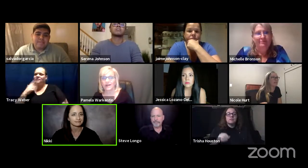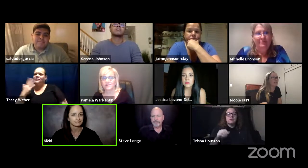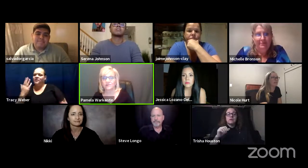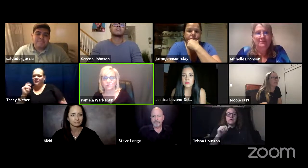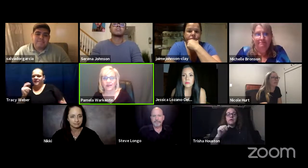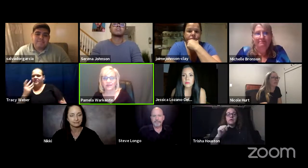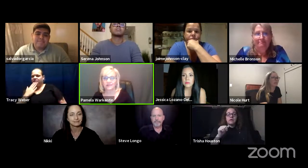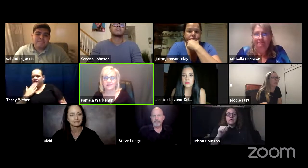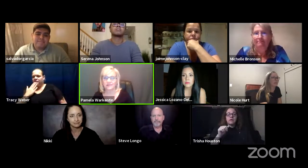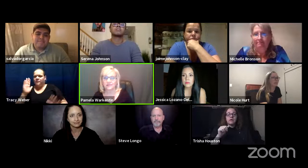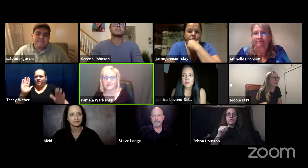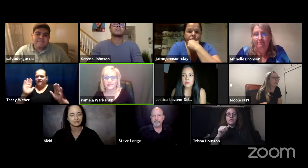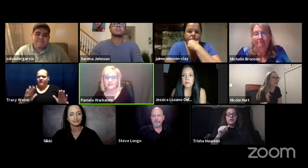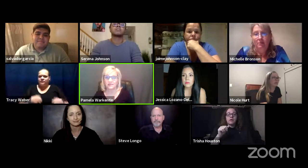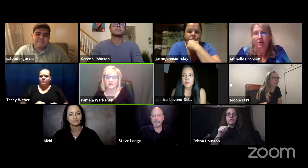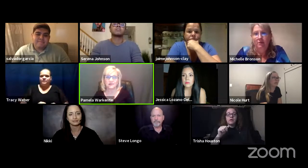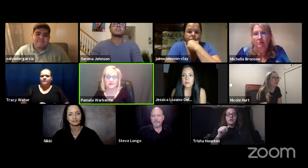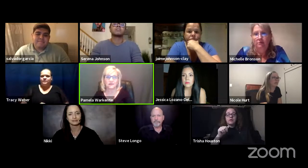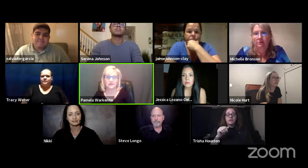Great, great.